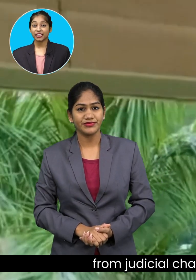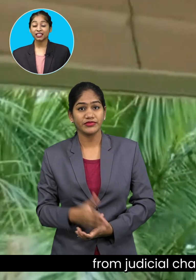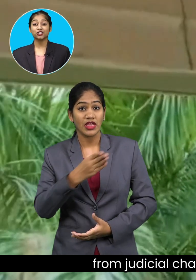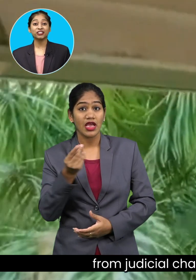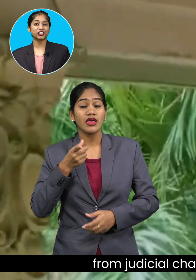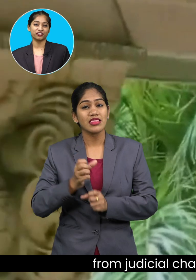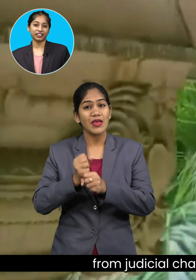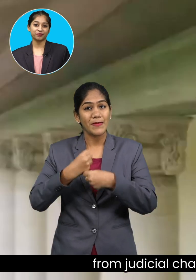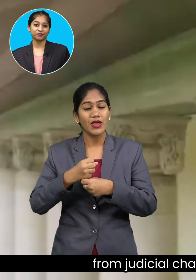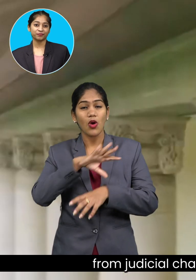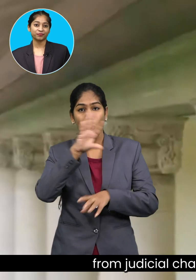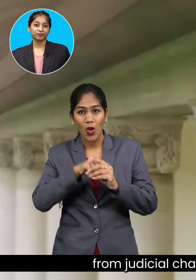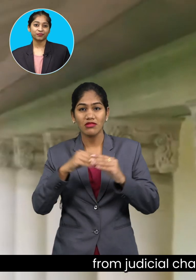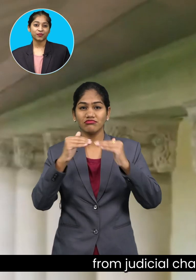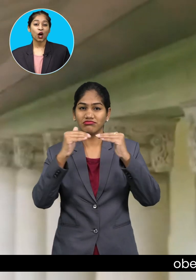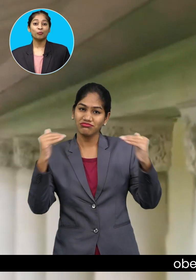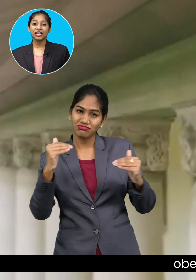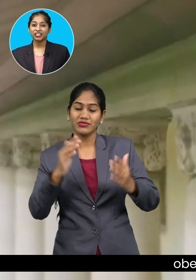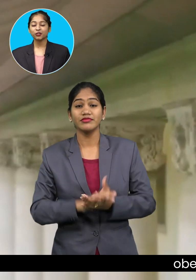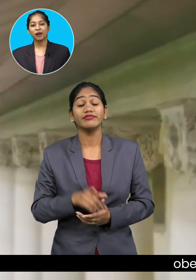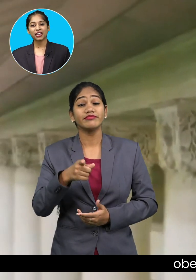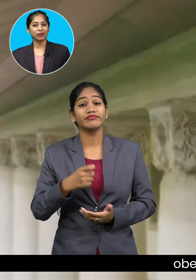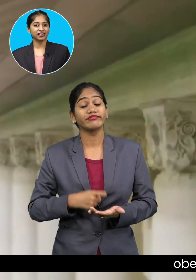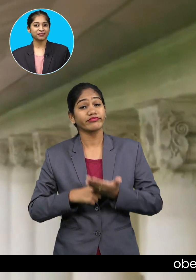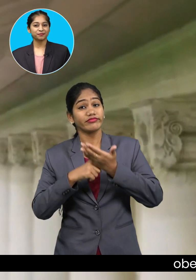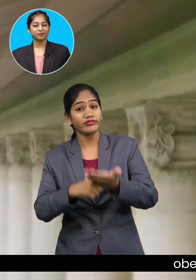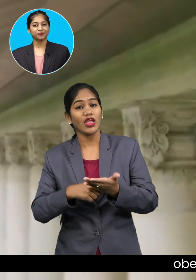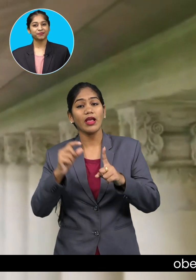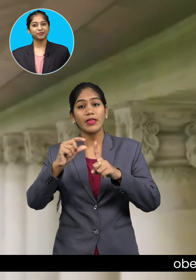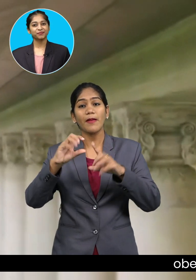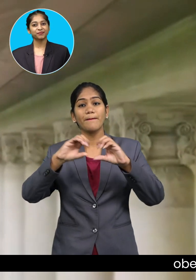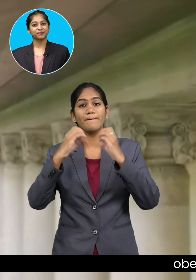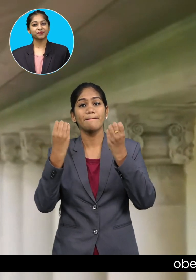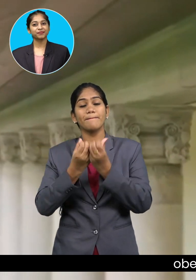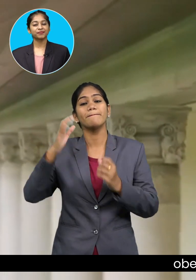and making the judiciary obedient to Parliament.